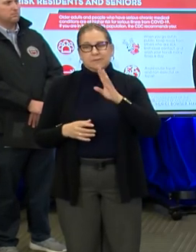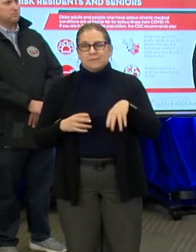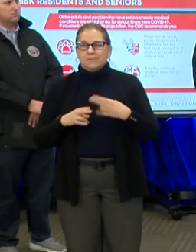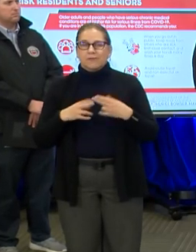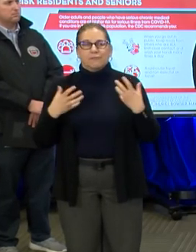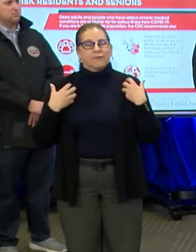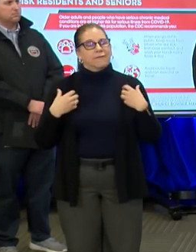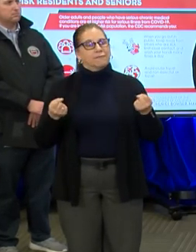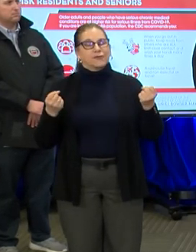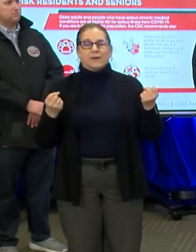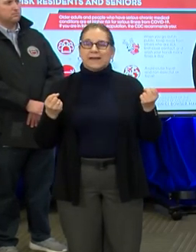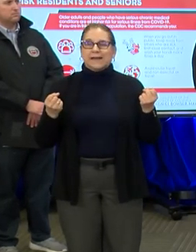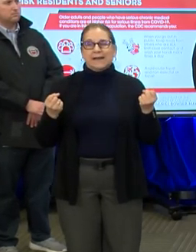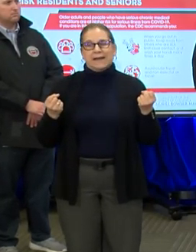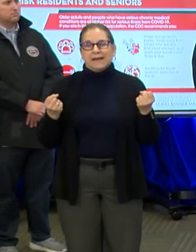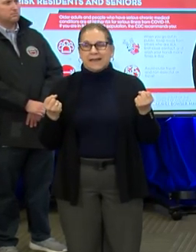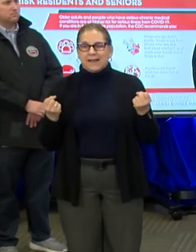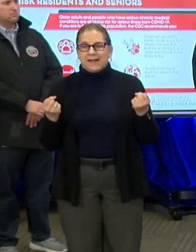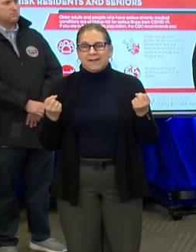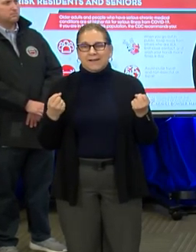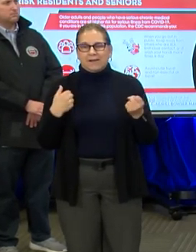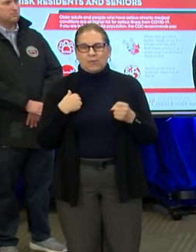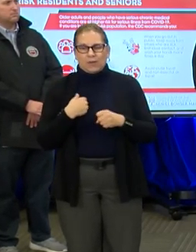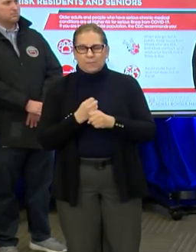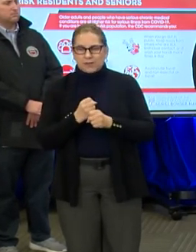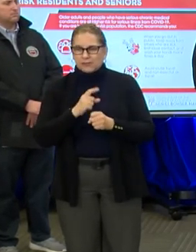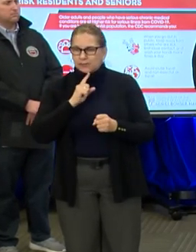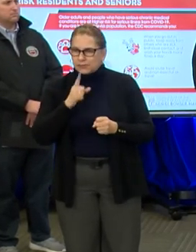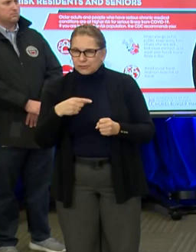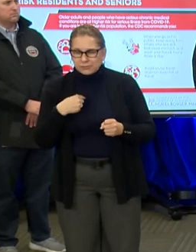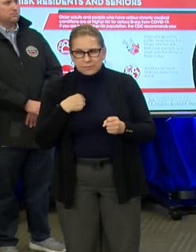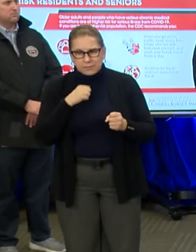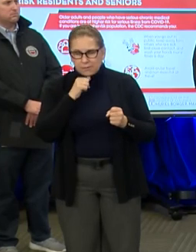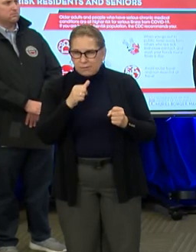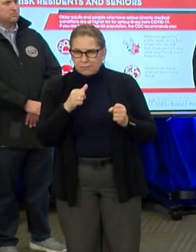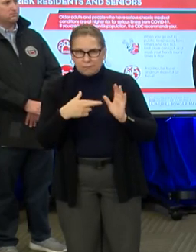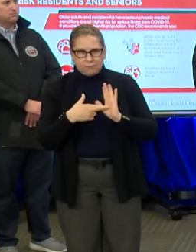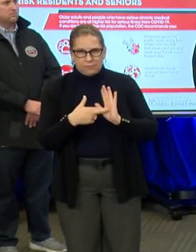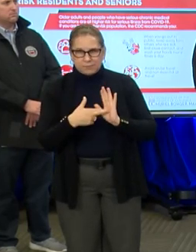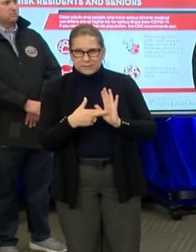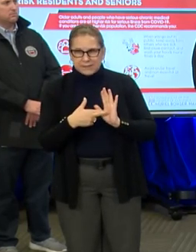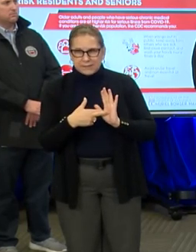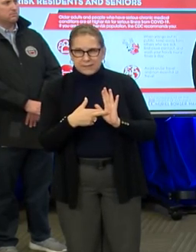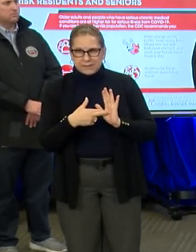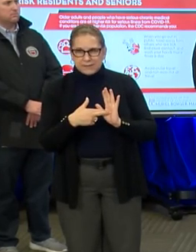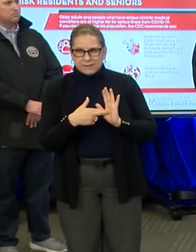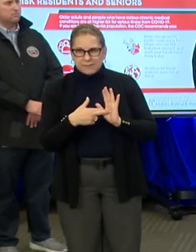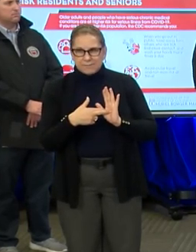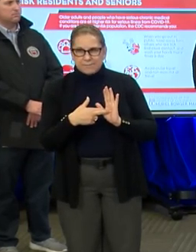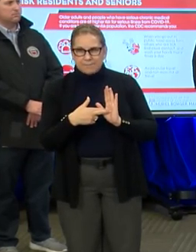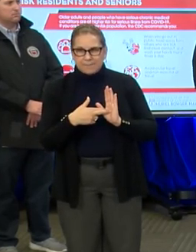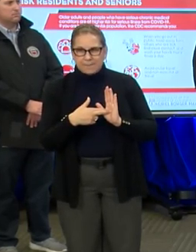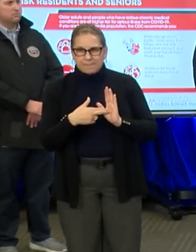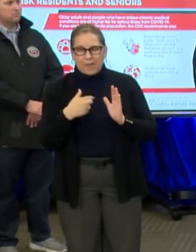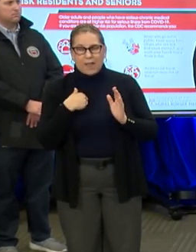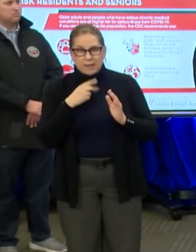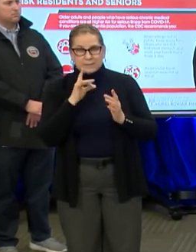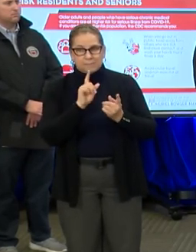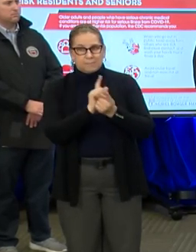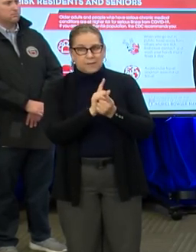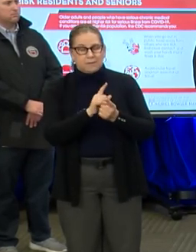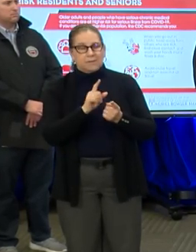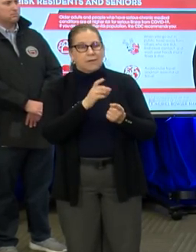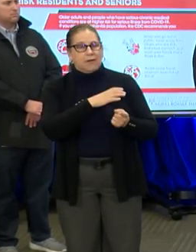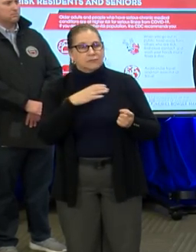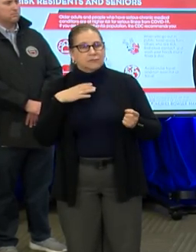sure that our interests are known. I briefed our Congresswoman yesterday, and got a sense from her